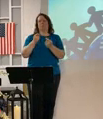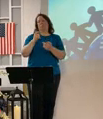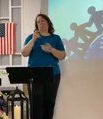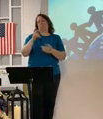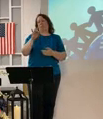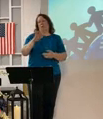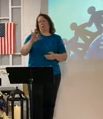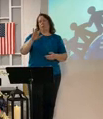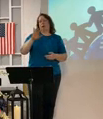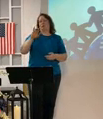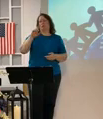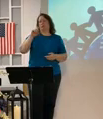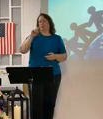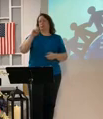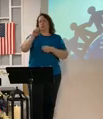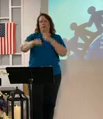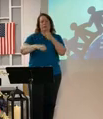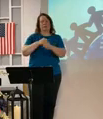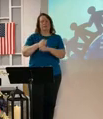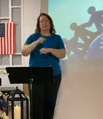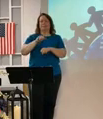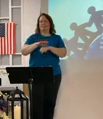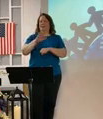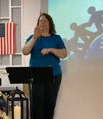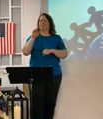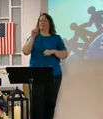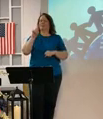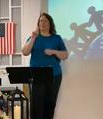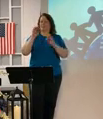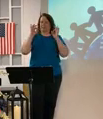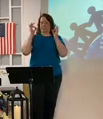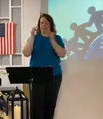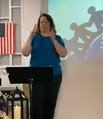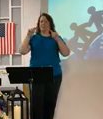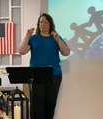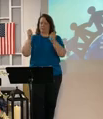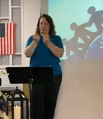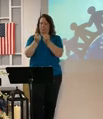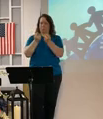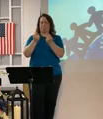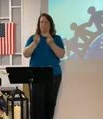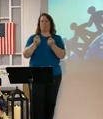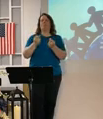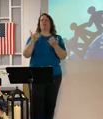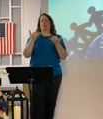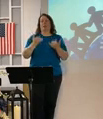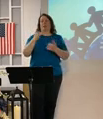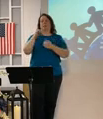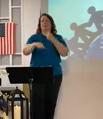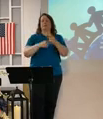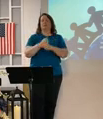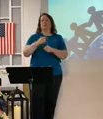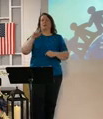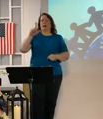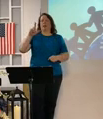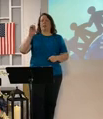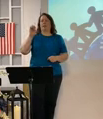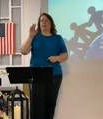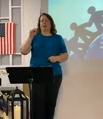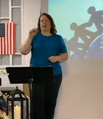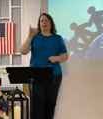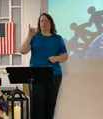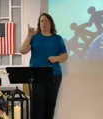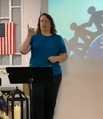the pandemic put the hold for the last three summers. And so this year, Brother Lenny,